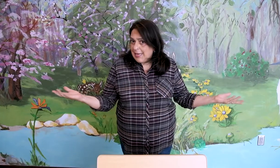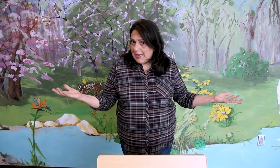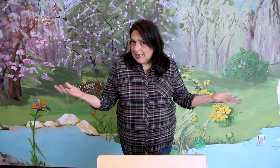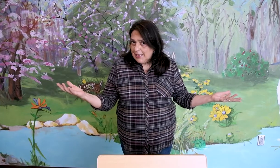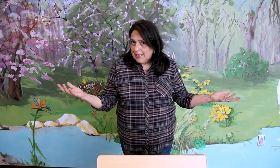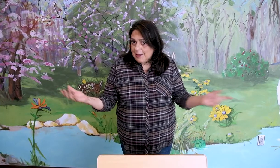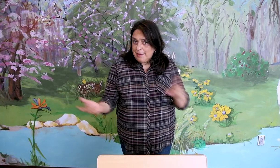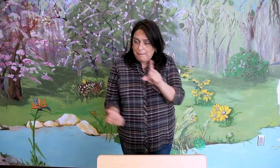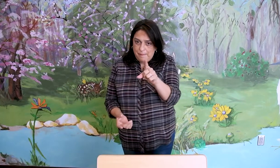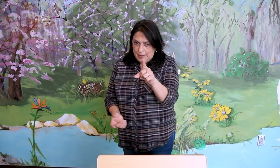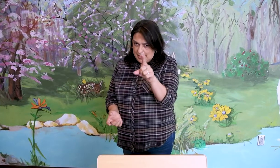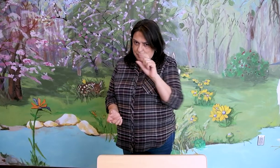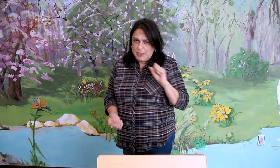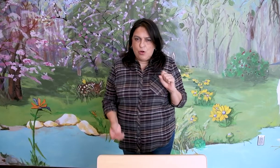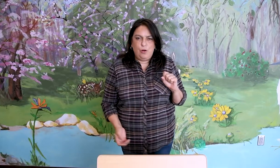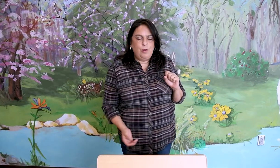Again, en español.